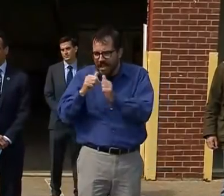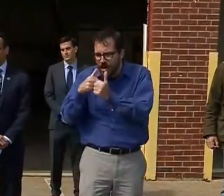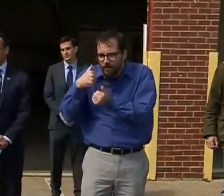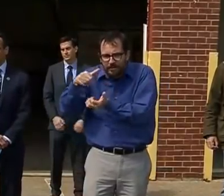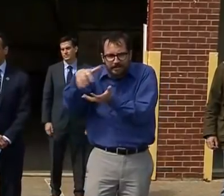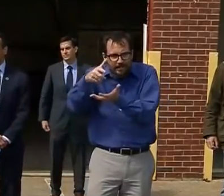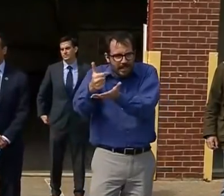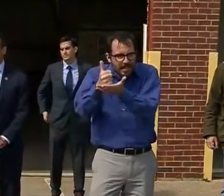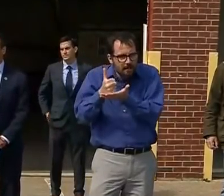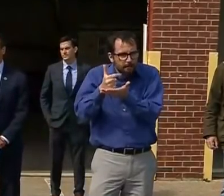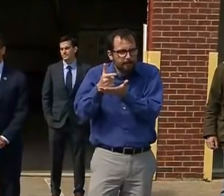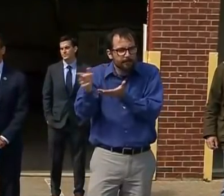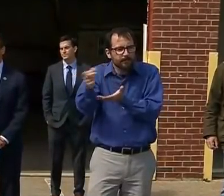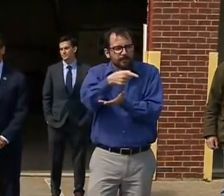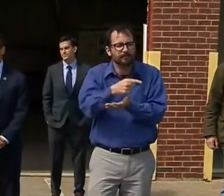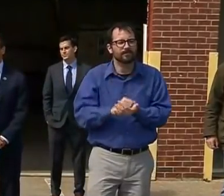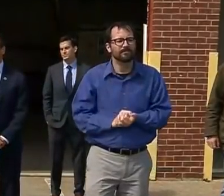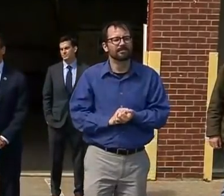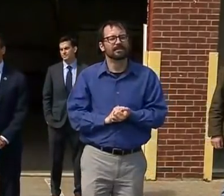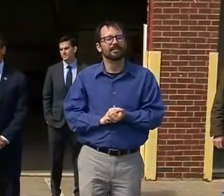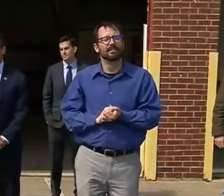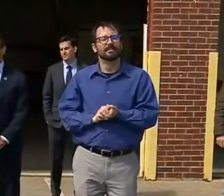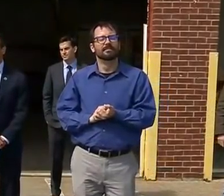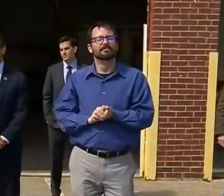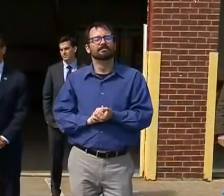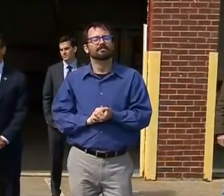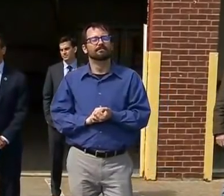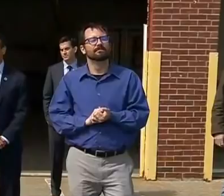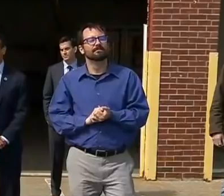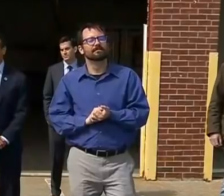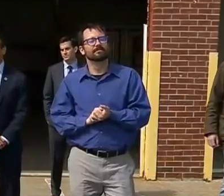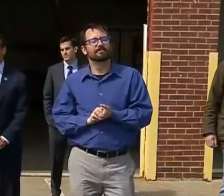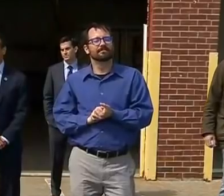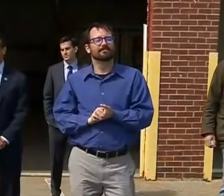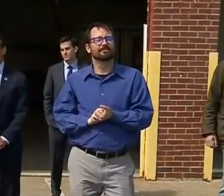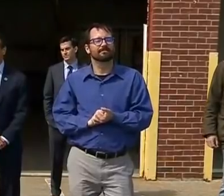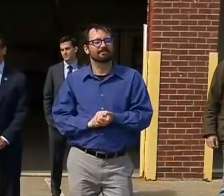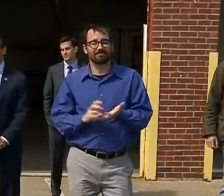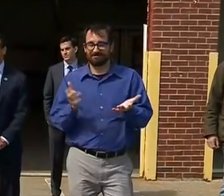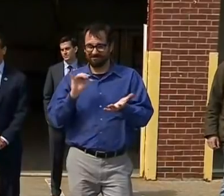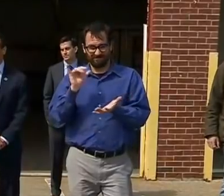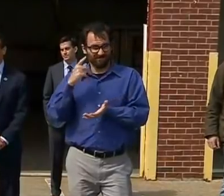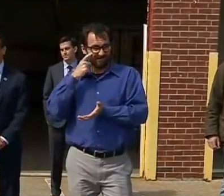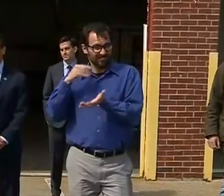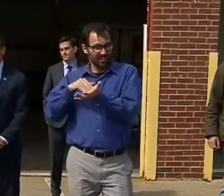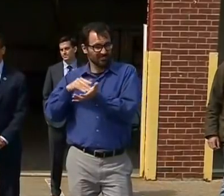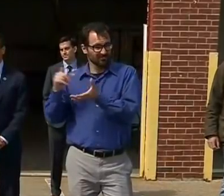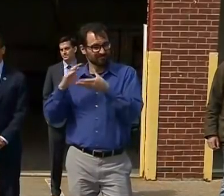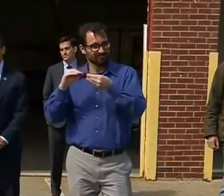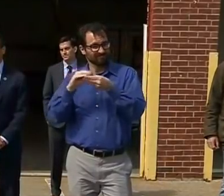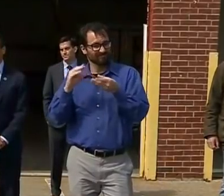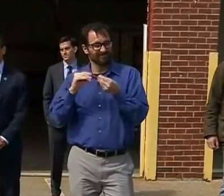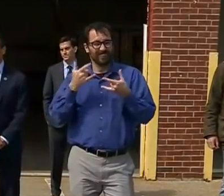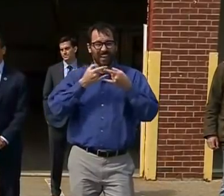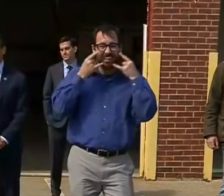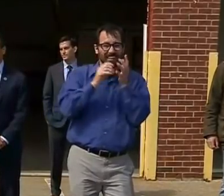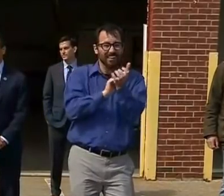process around gear, however you want to define it, is one that we are working all the time, every day.